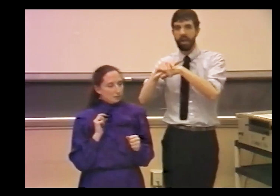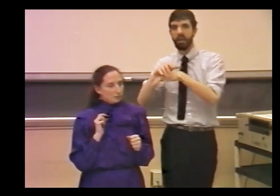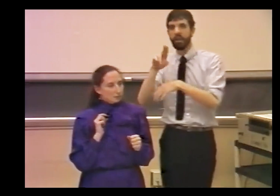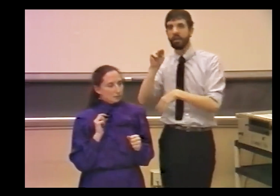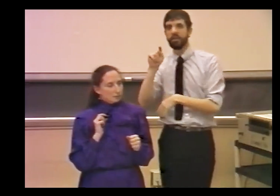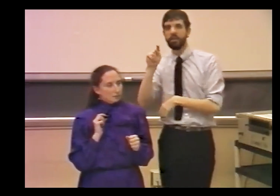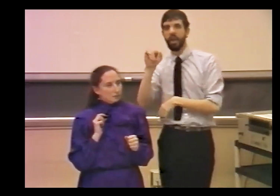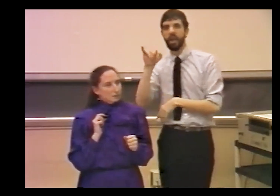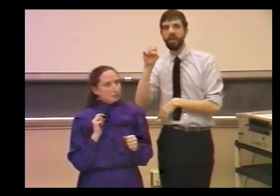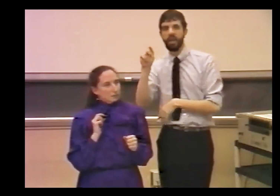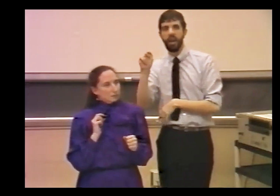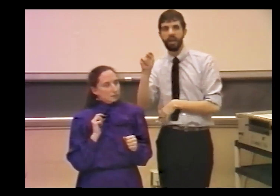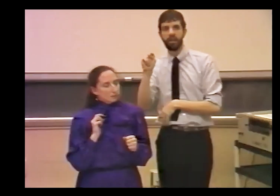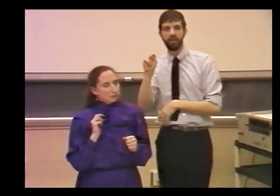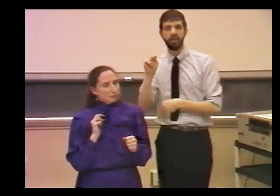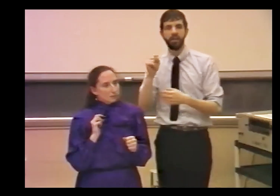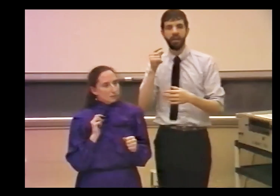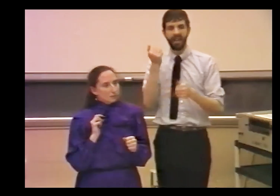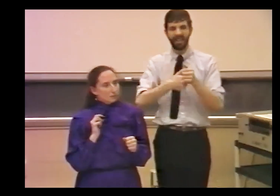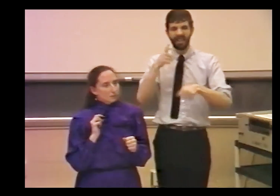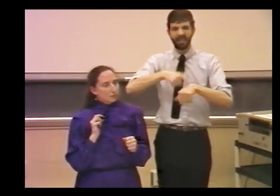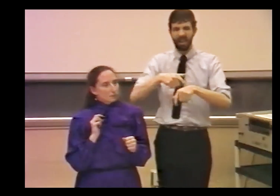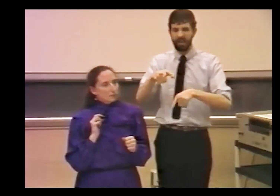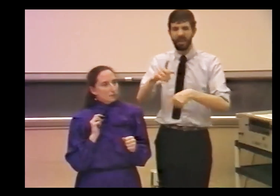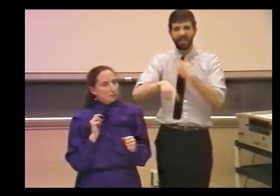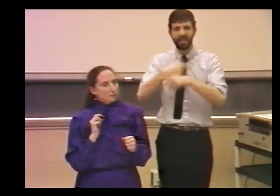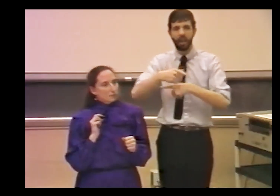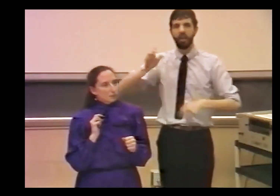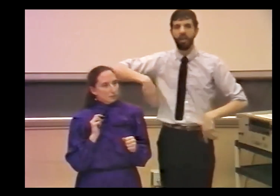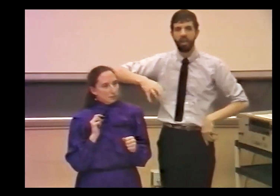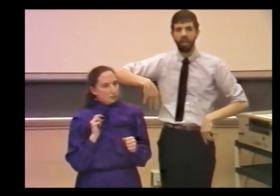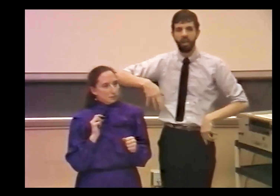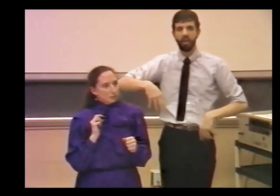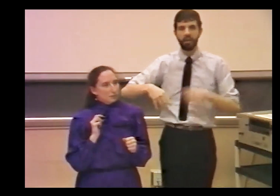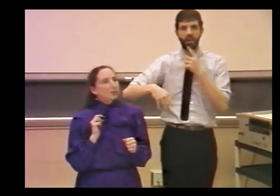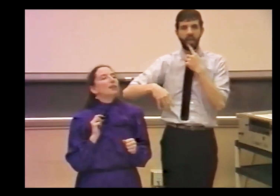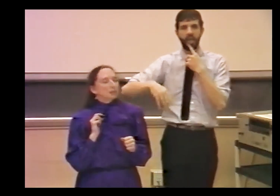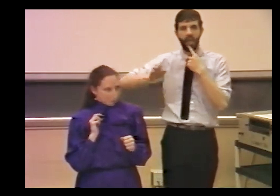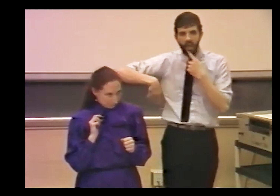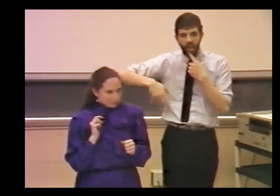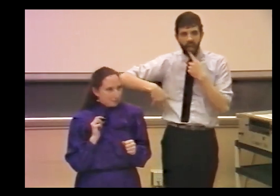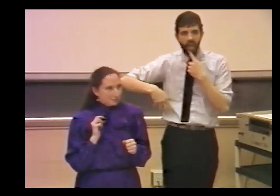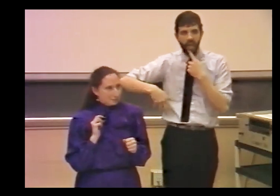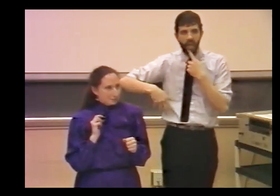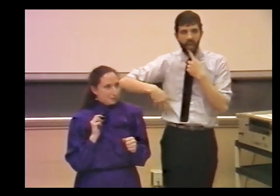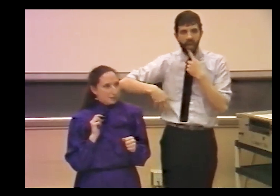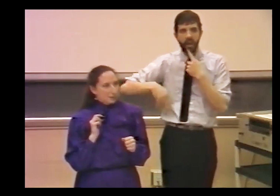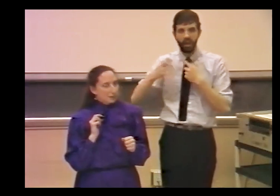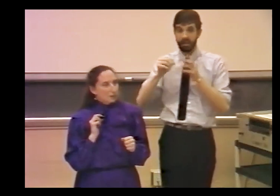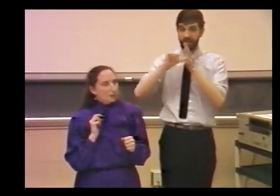that way, and each time he signed this, he had this. And he insisted on putting it